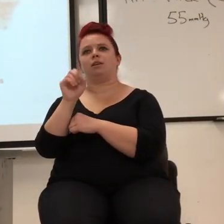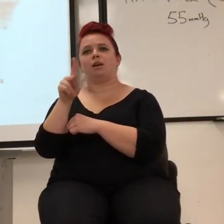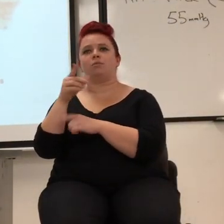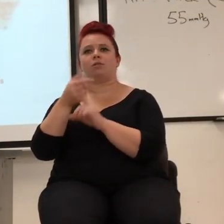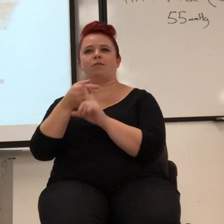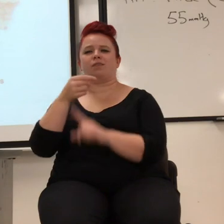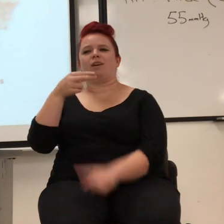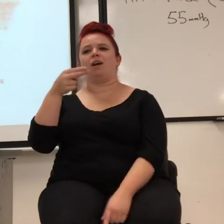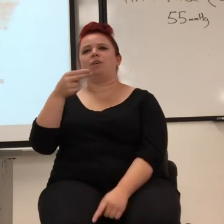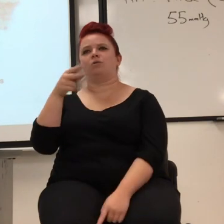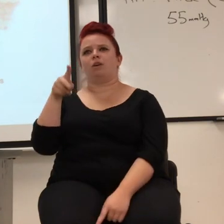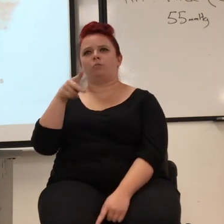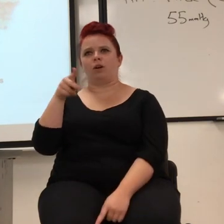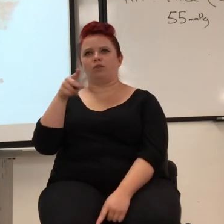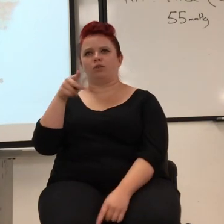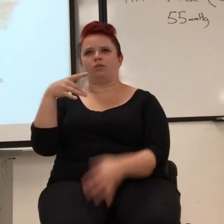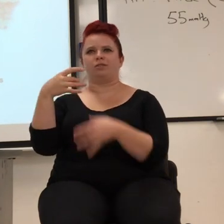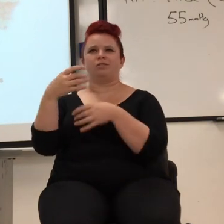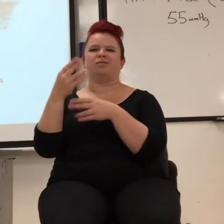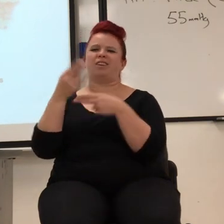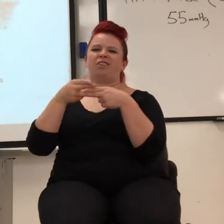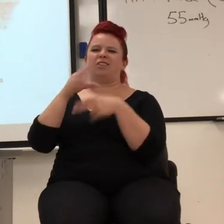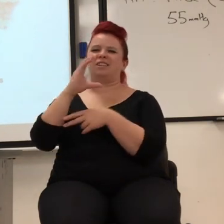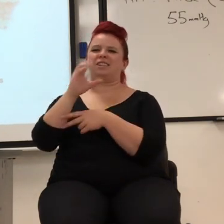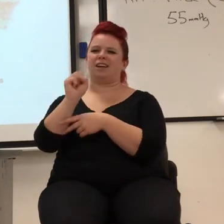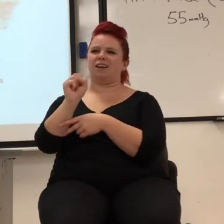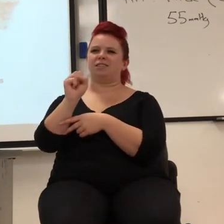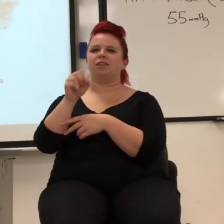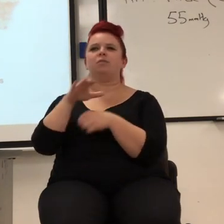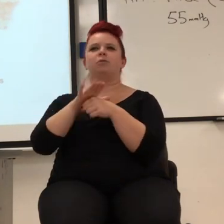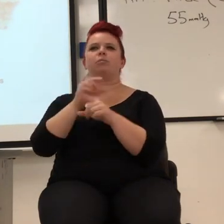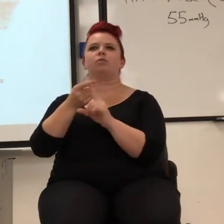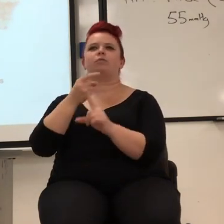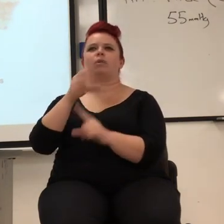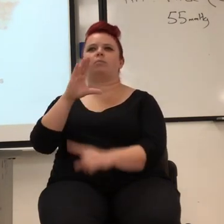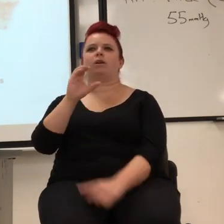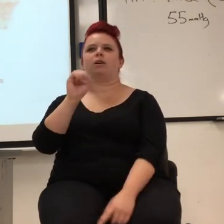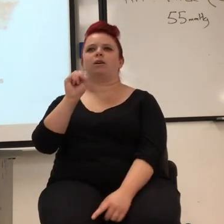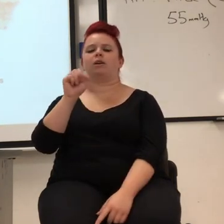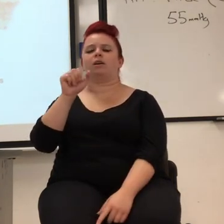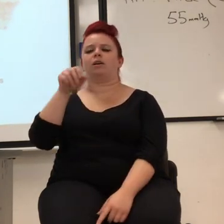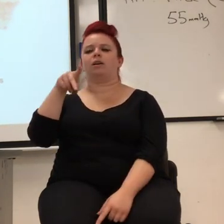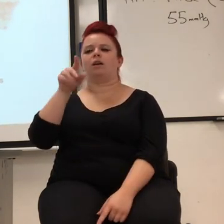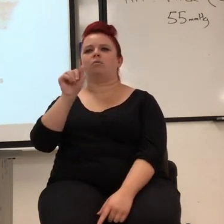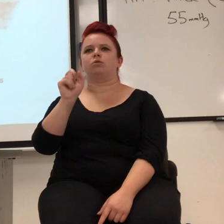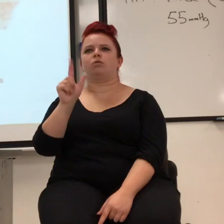Hydrostatic pressure, they call it CS, it's the pressure by the capsule.